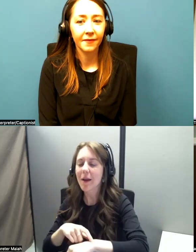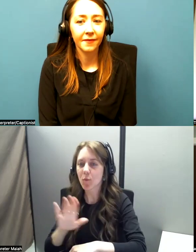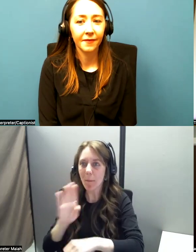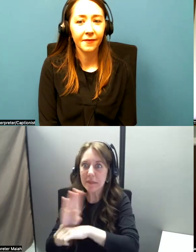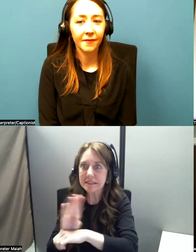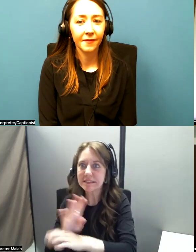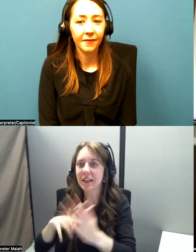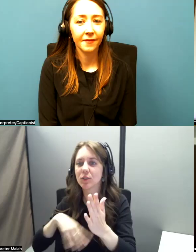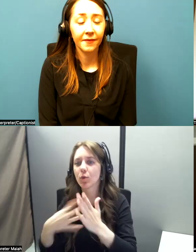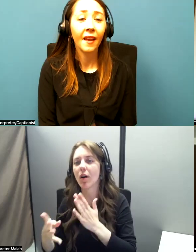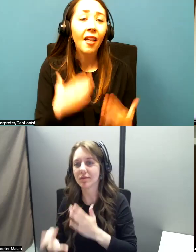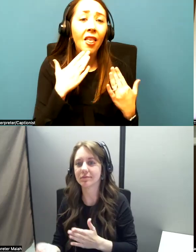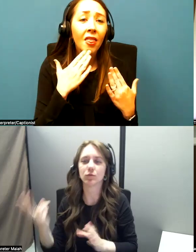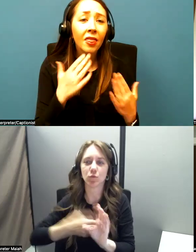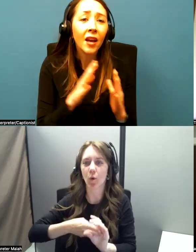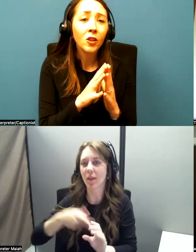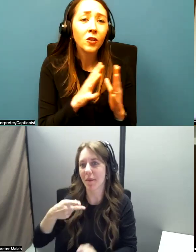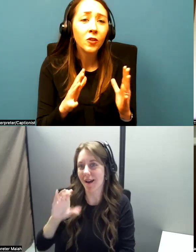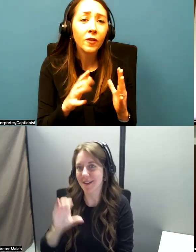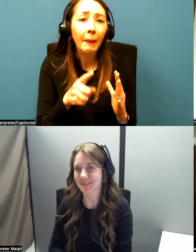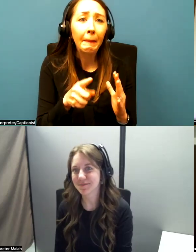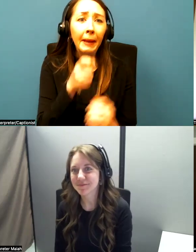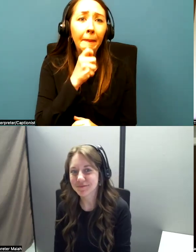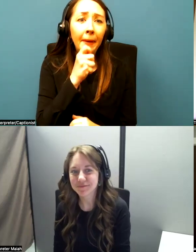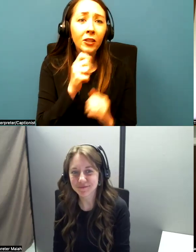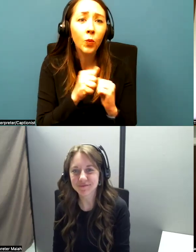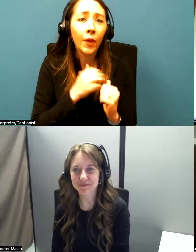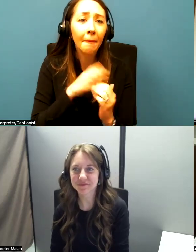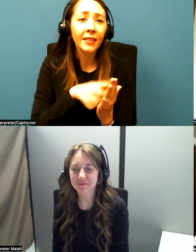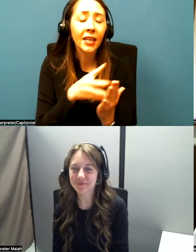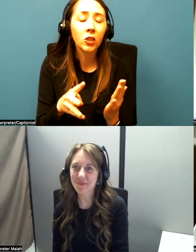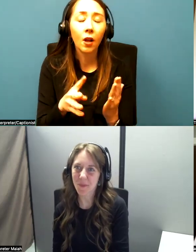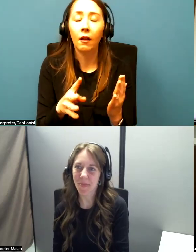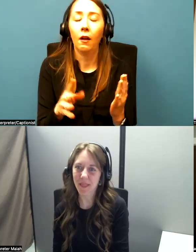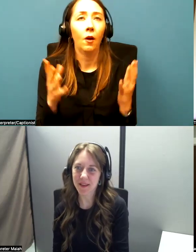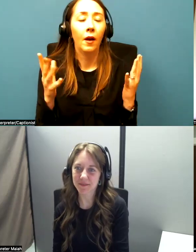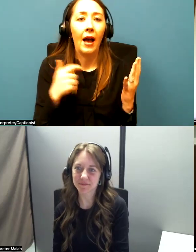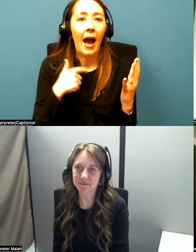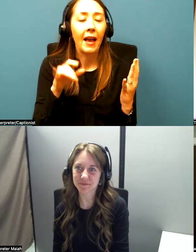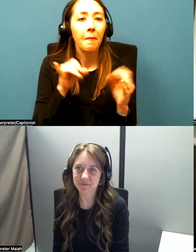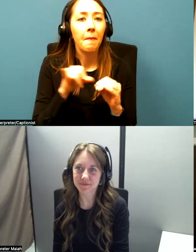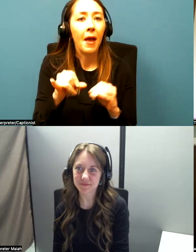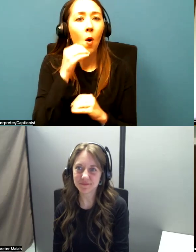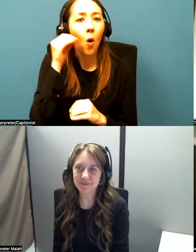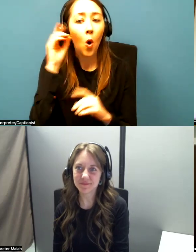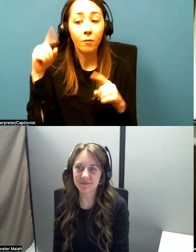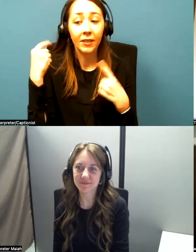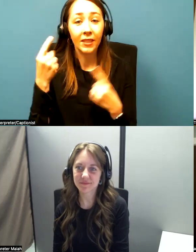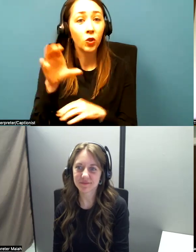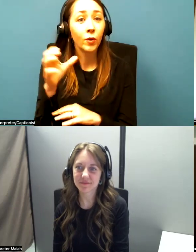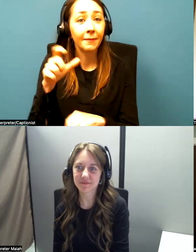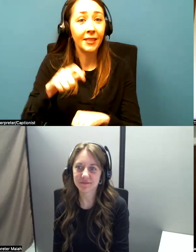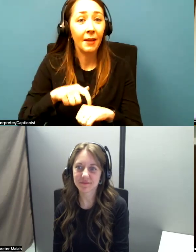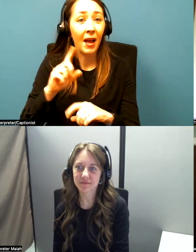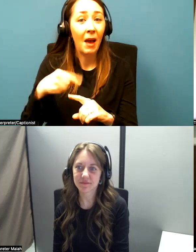Chat. Thank you so much for being patient with my schedule. I have been home since Christmas. I've only